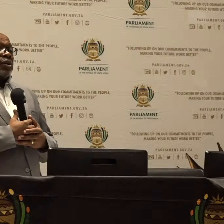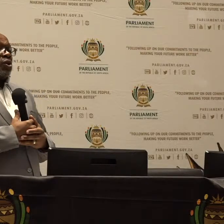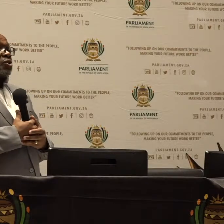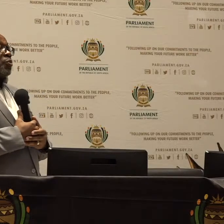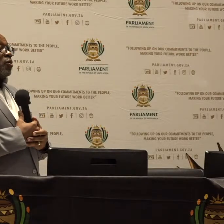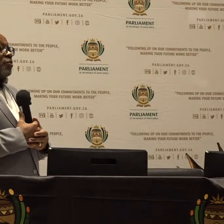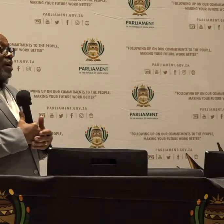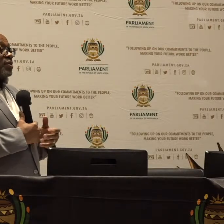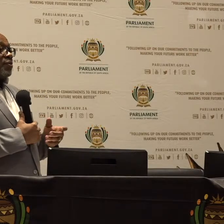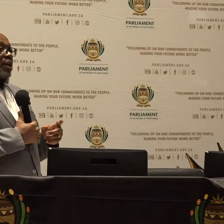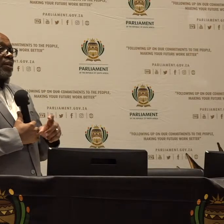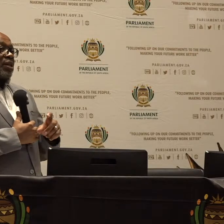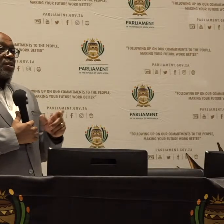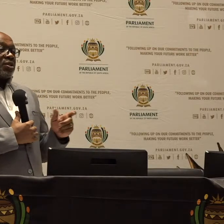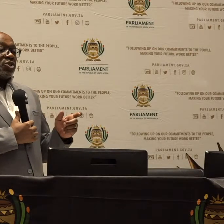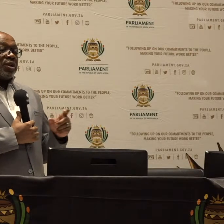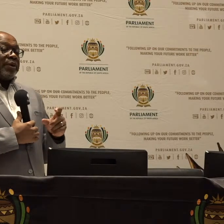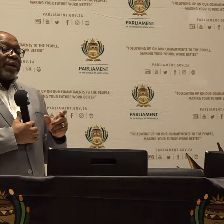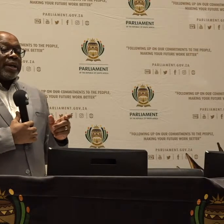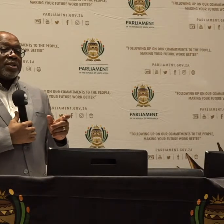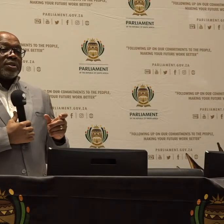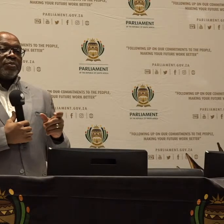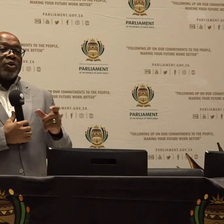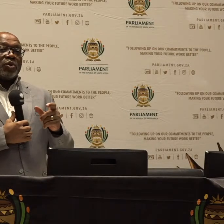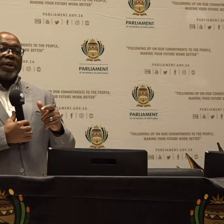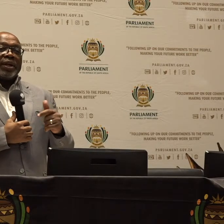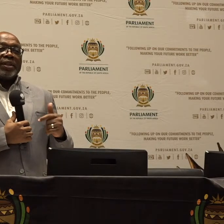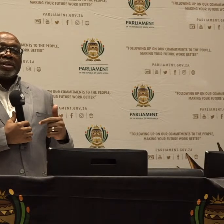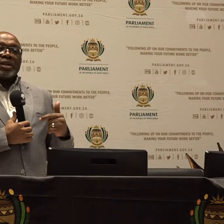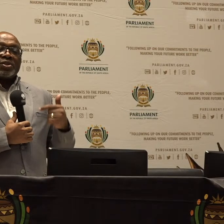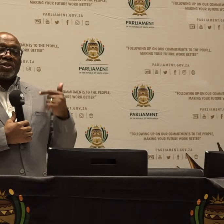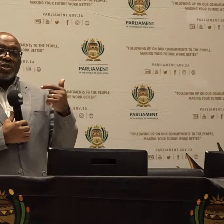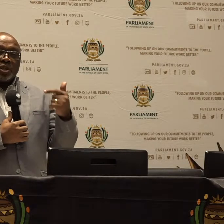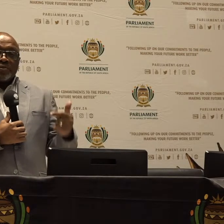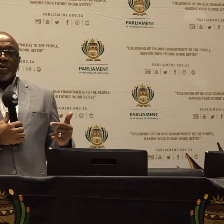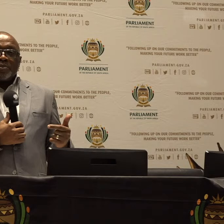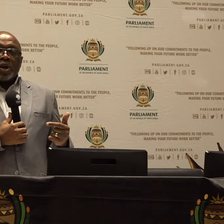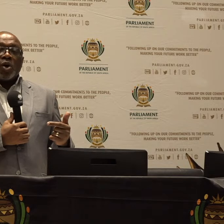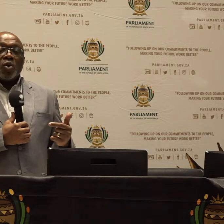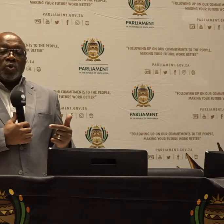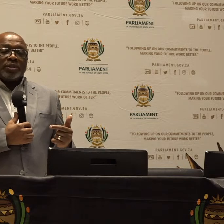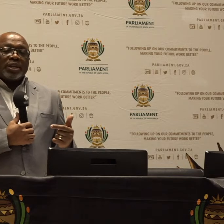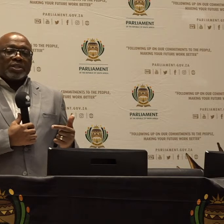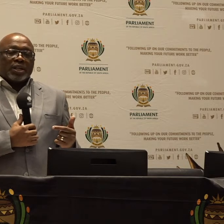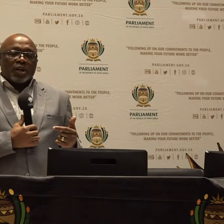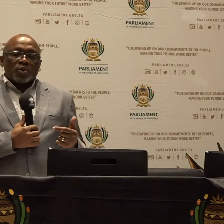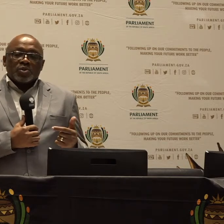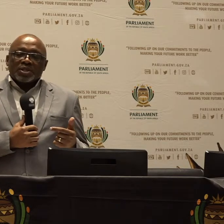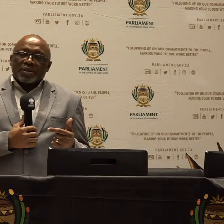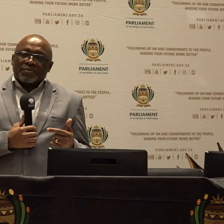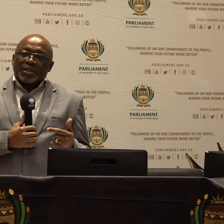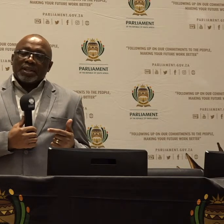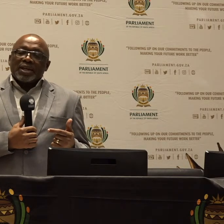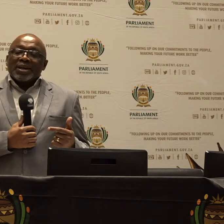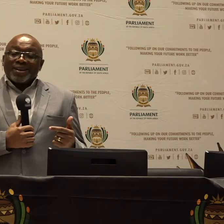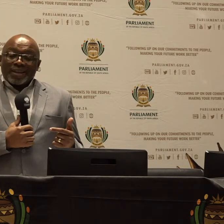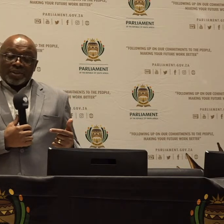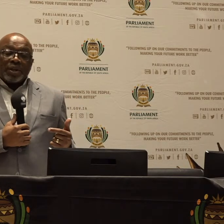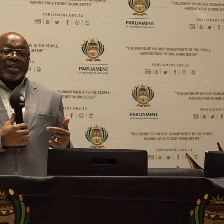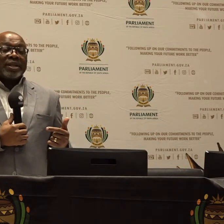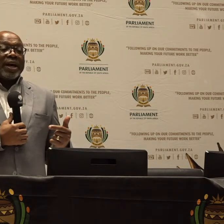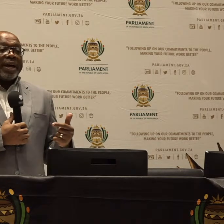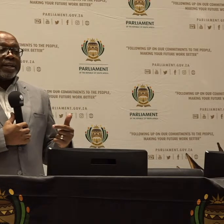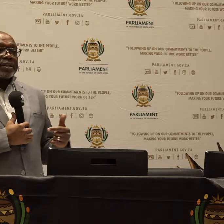it also provides for a transition mechanism during the transition from the Old National Road Safety